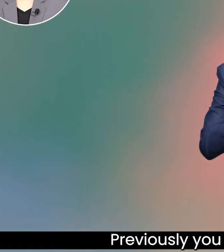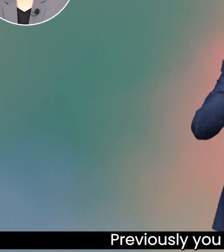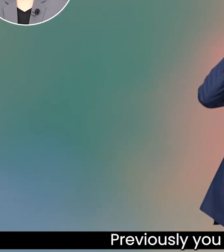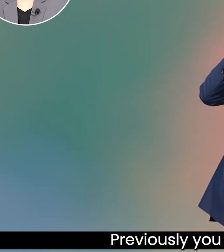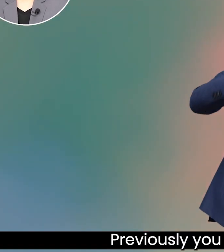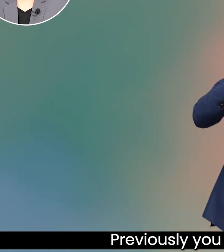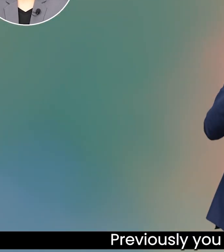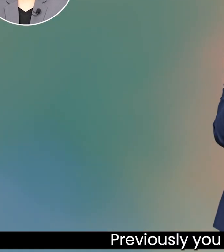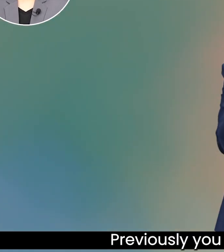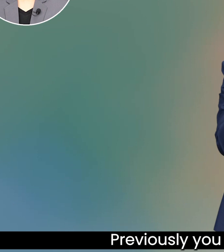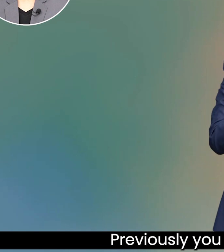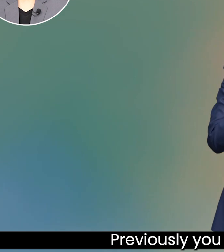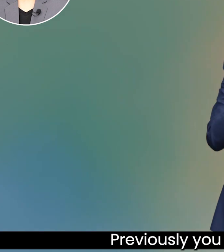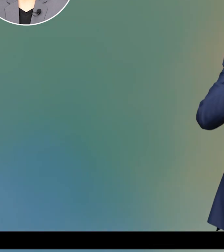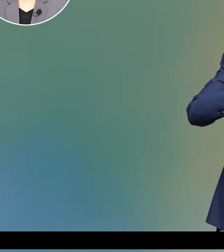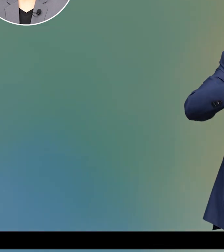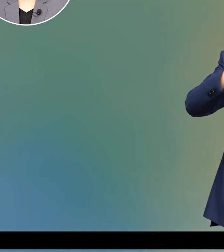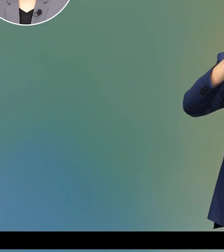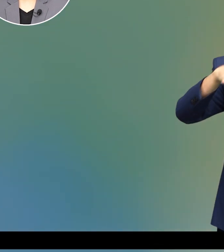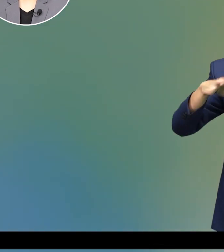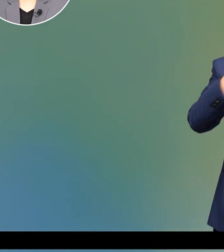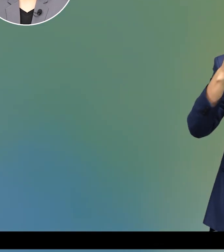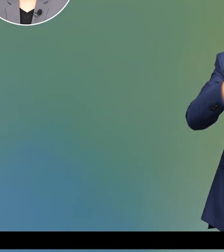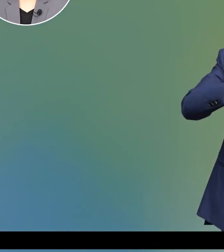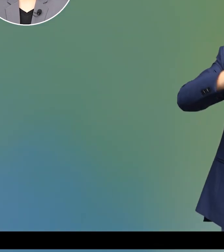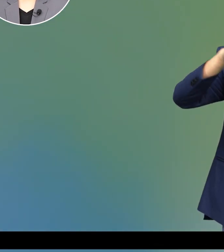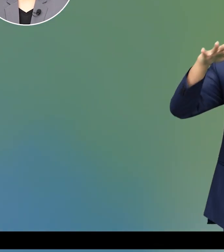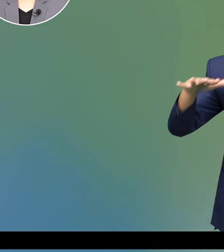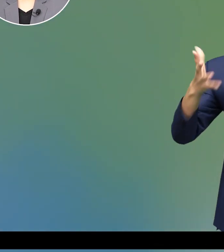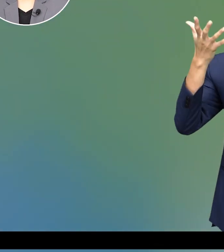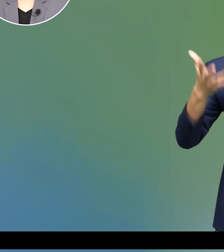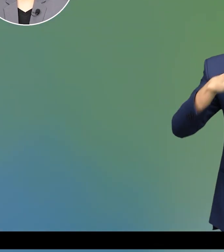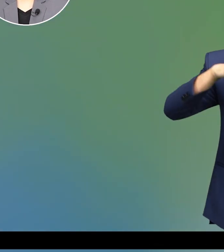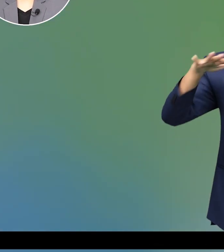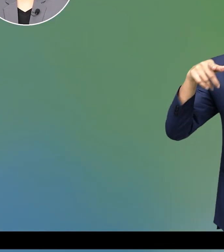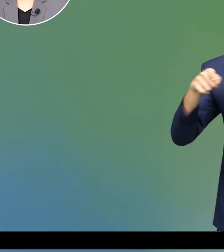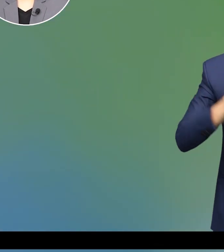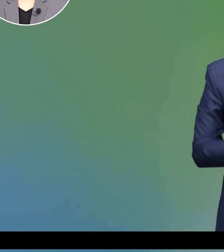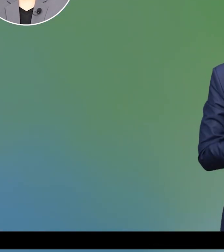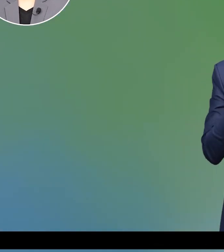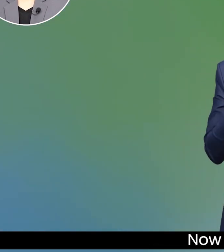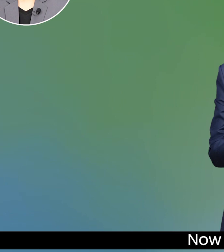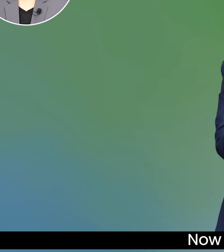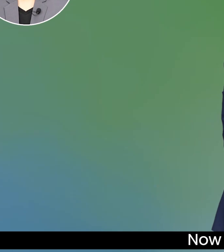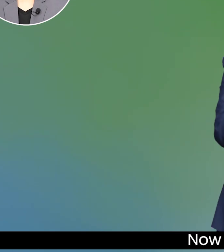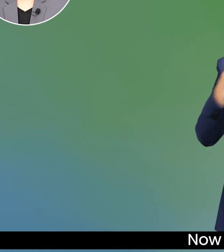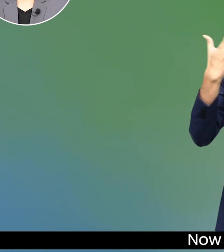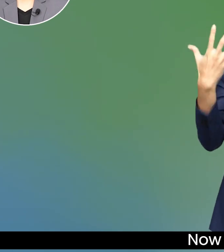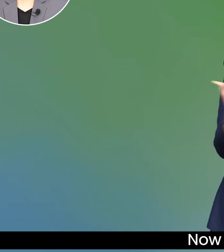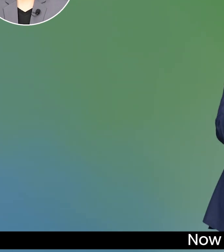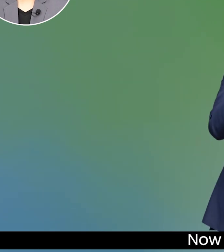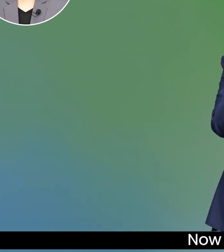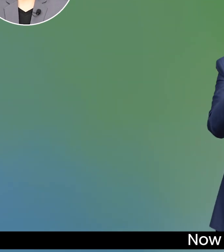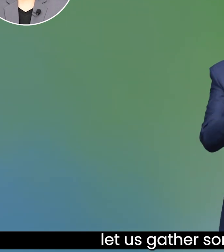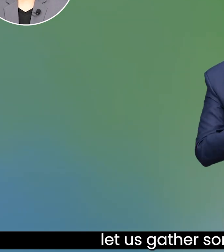you have learned about flotation and density now without